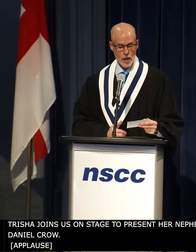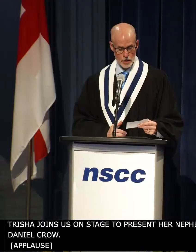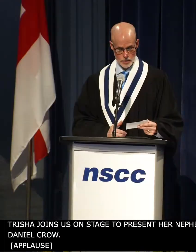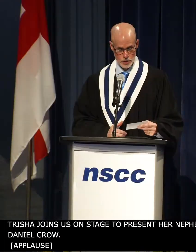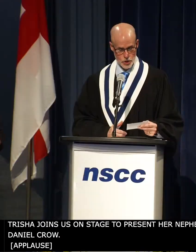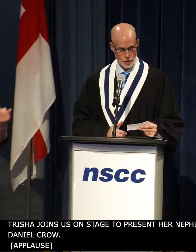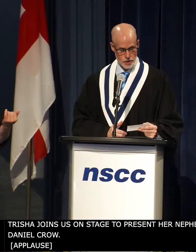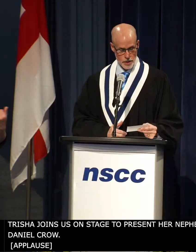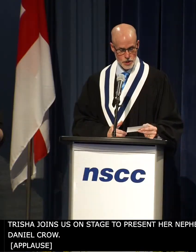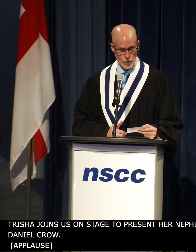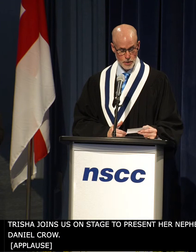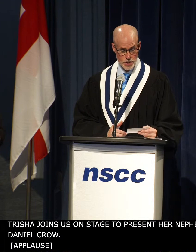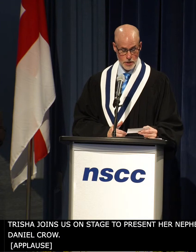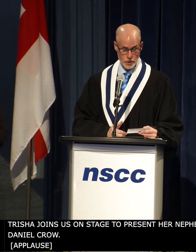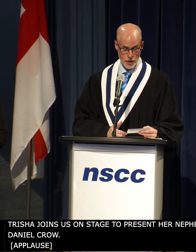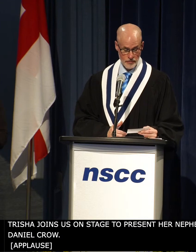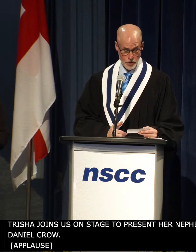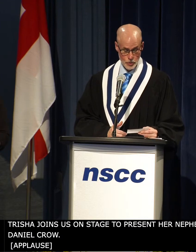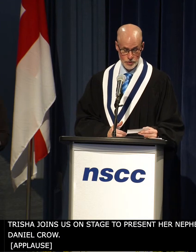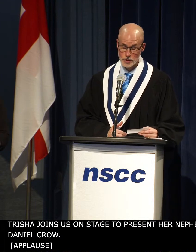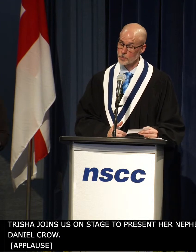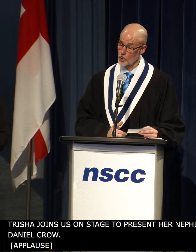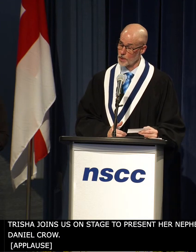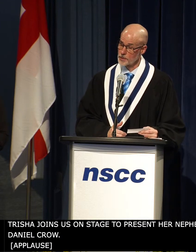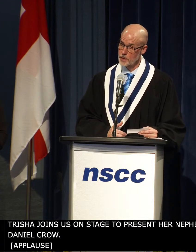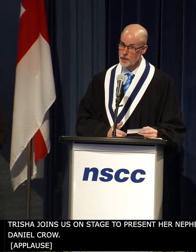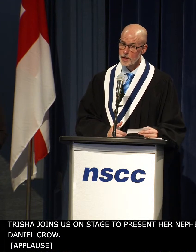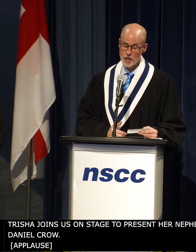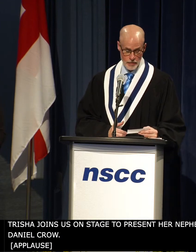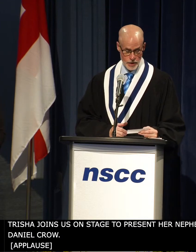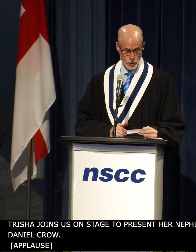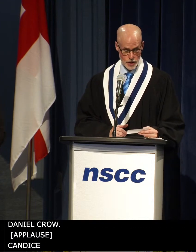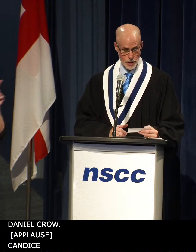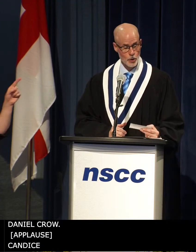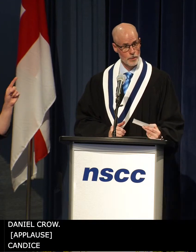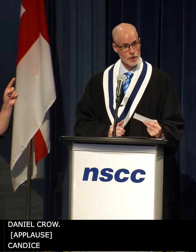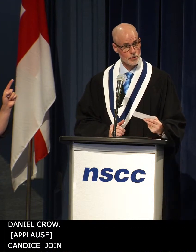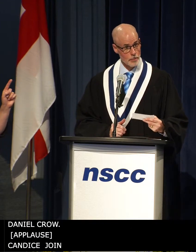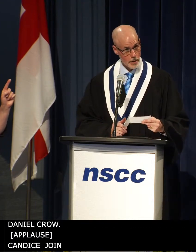Candace Collins joins us to present her nephew with the Diploma in Heavy